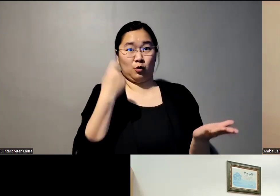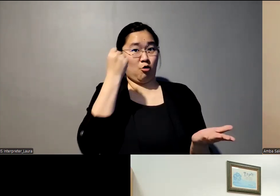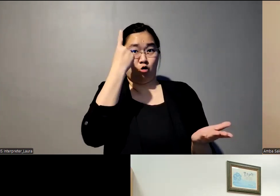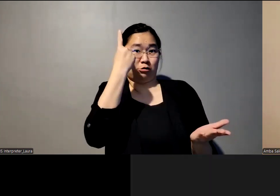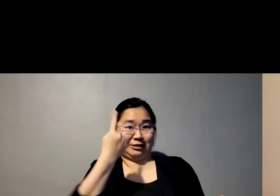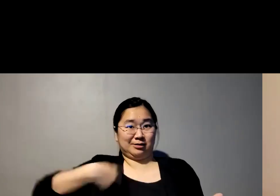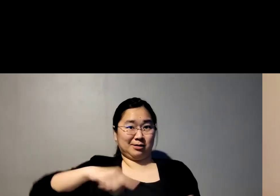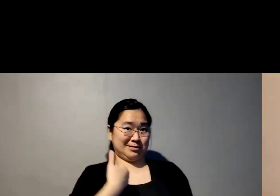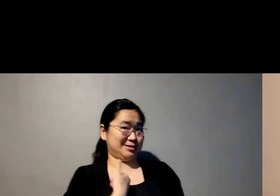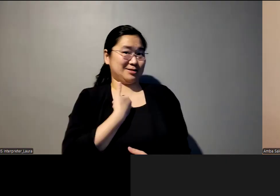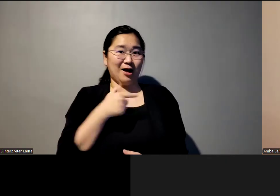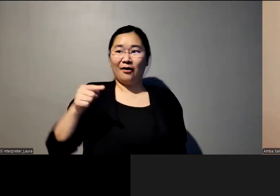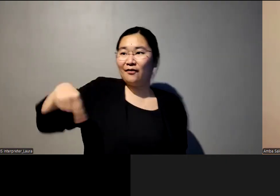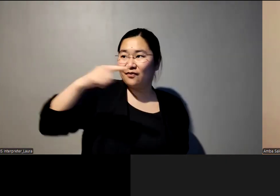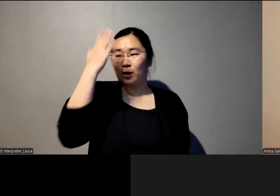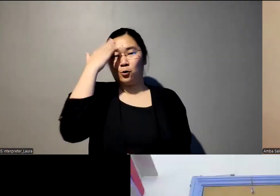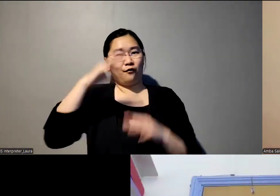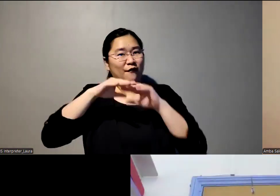remarks, please?